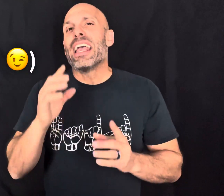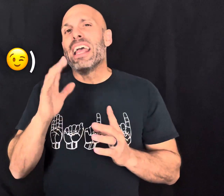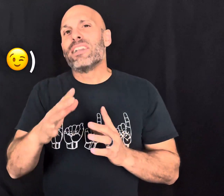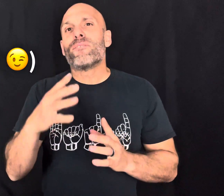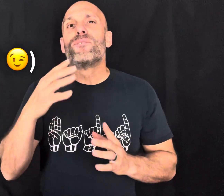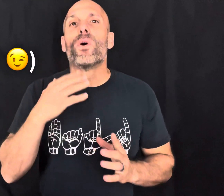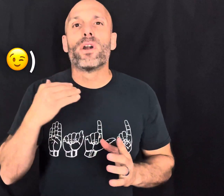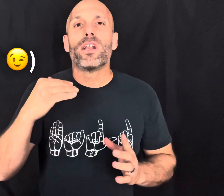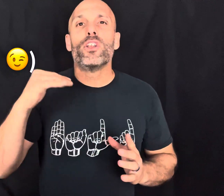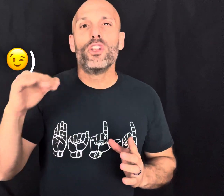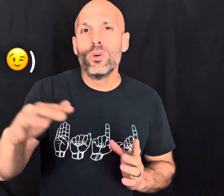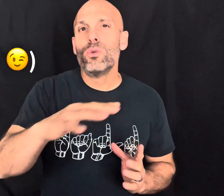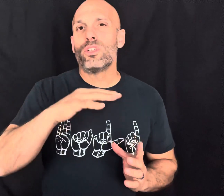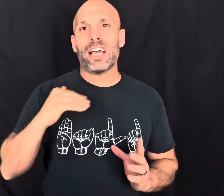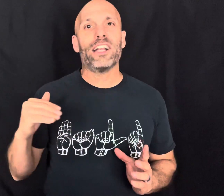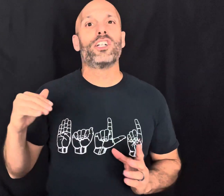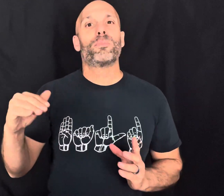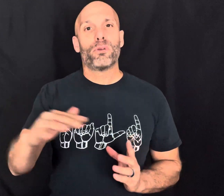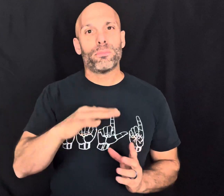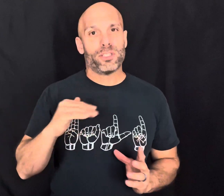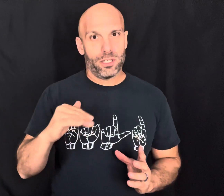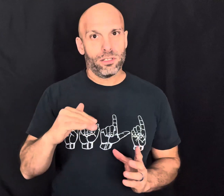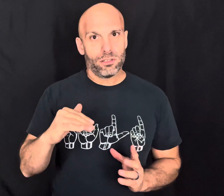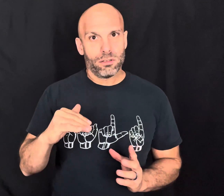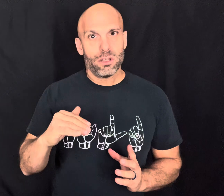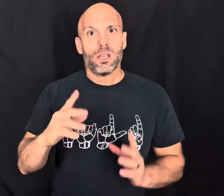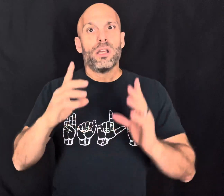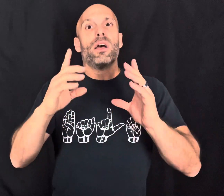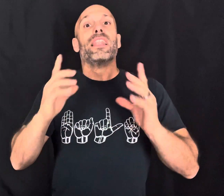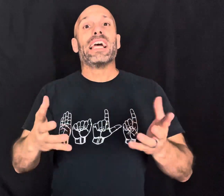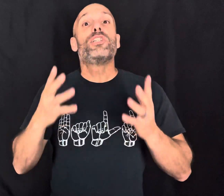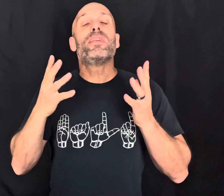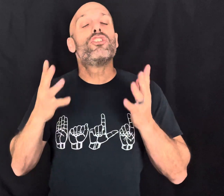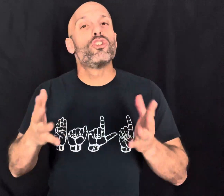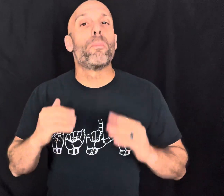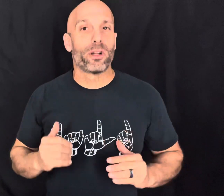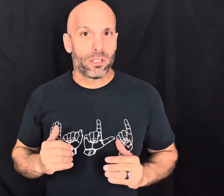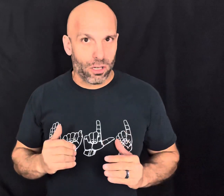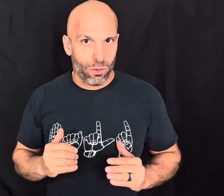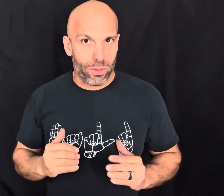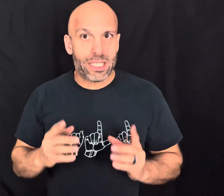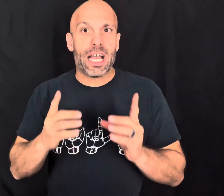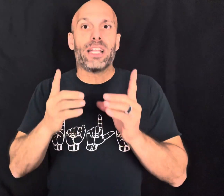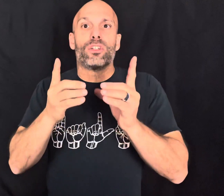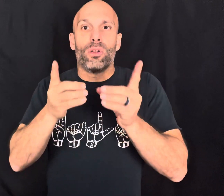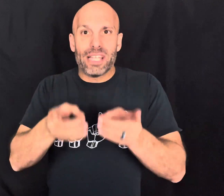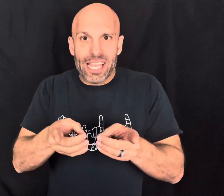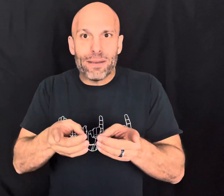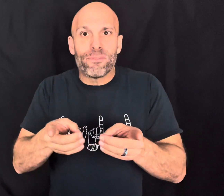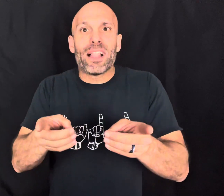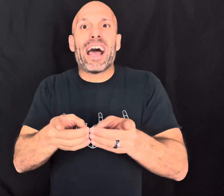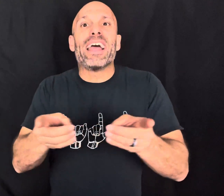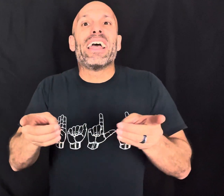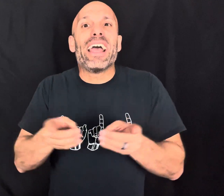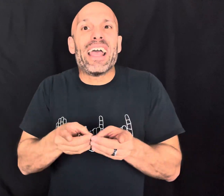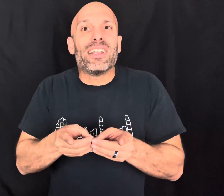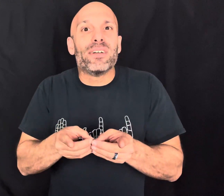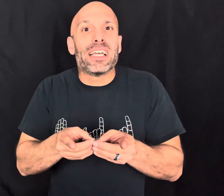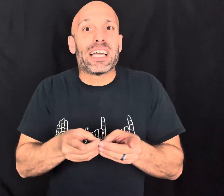And for new signers' purposes, let's be super clear when we sign. So lay them flat and do it like that. It's